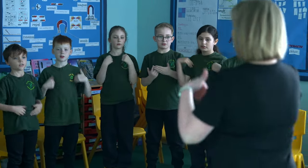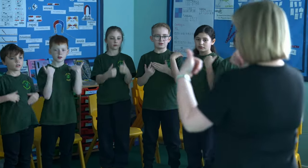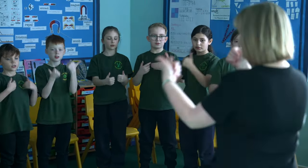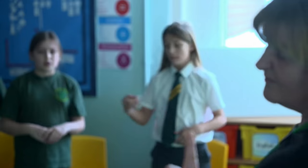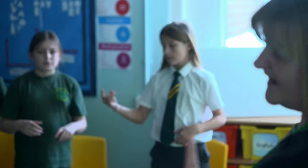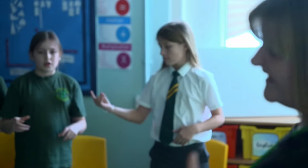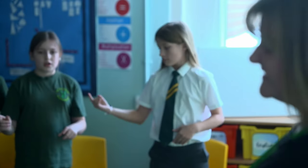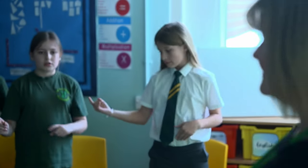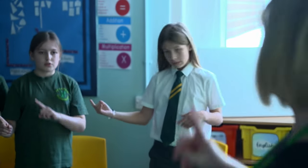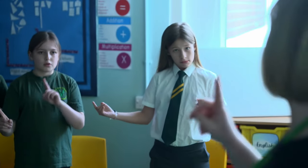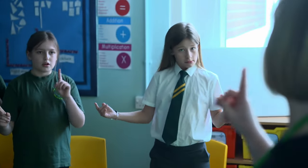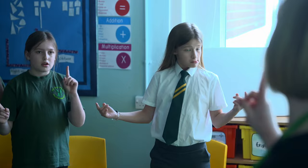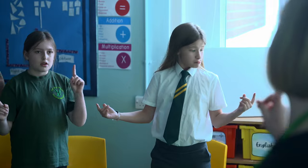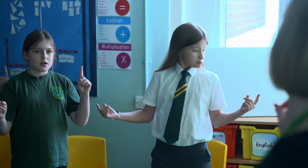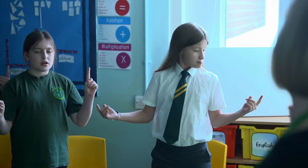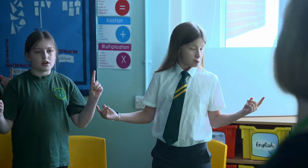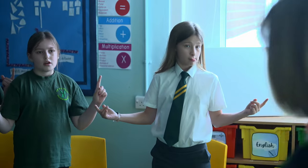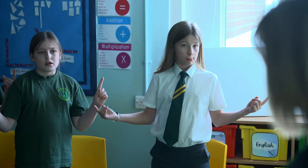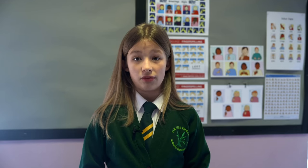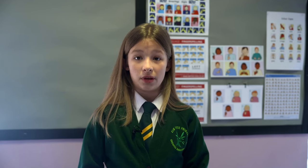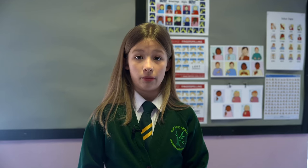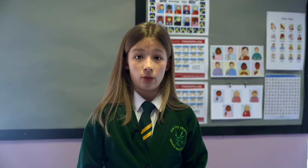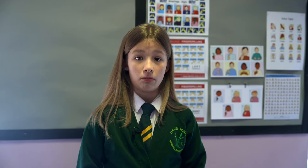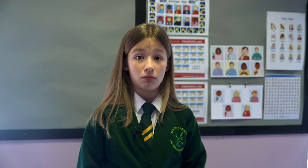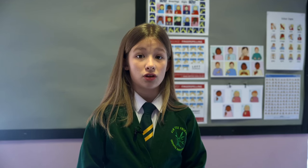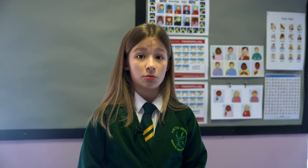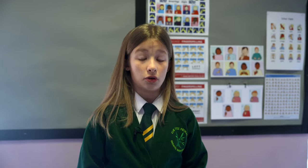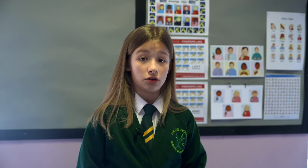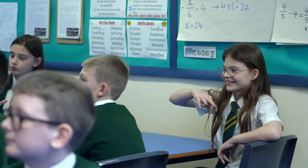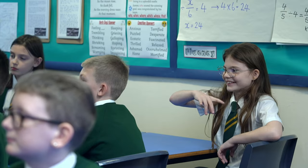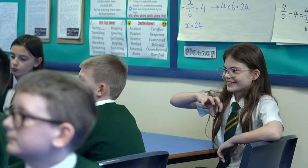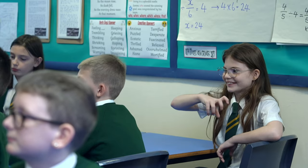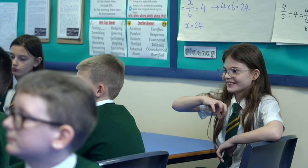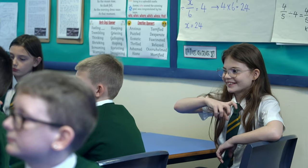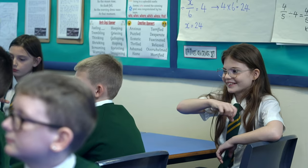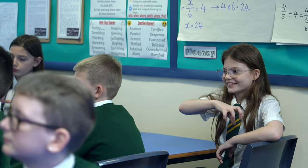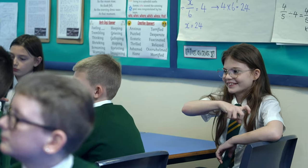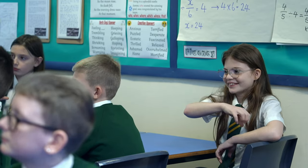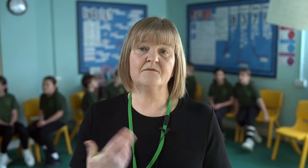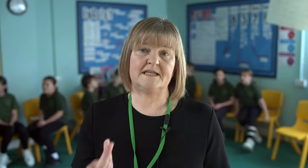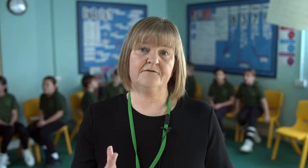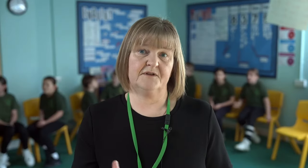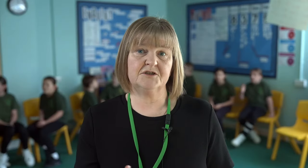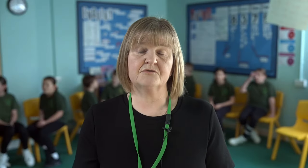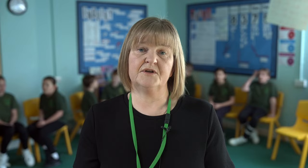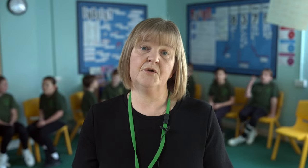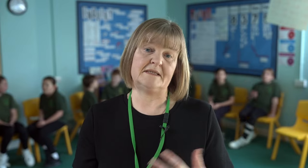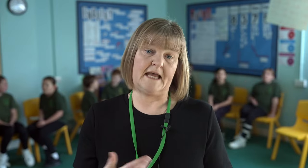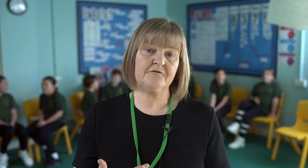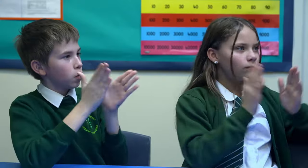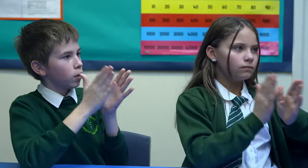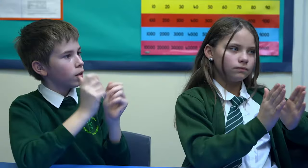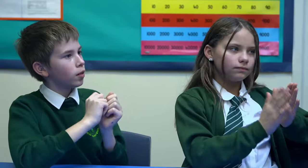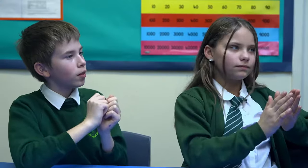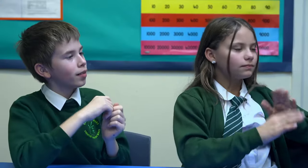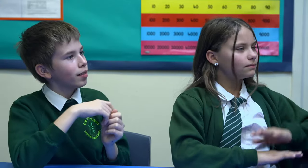to connect with friends and to know other people much more than you did before. I think obviously for the children who are